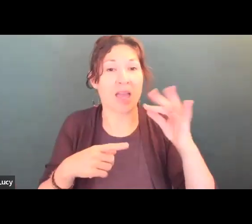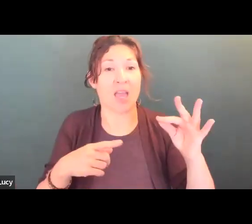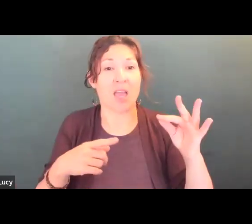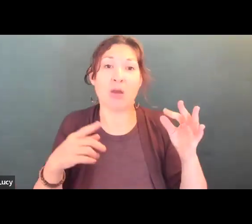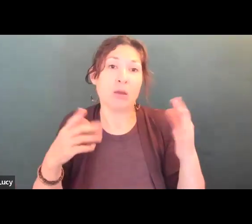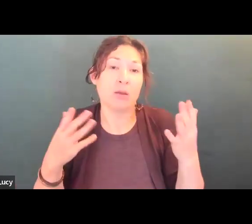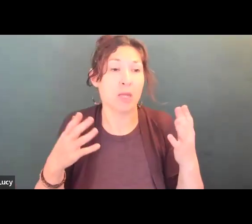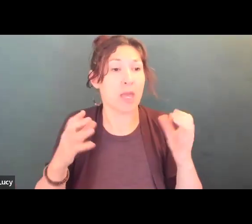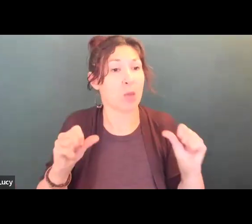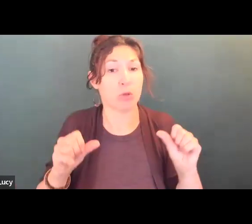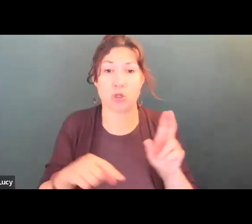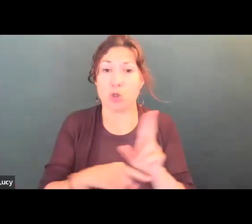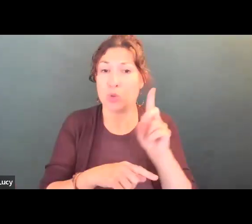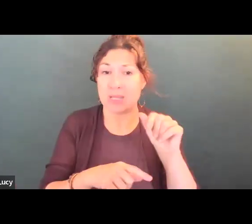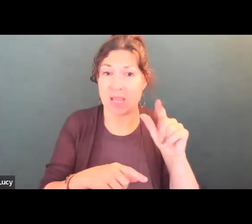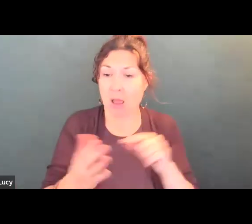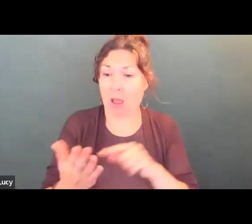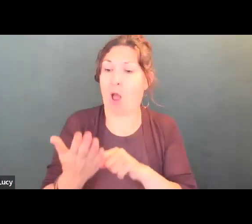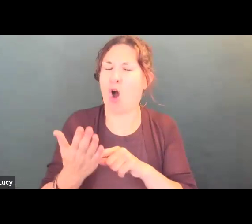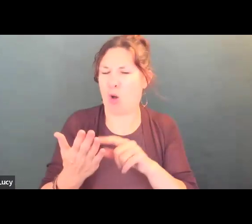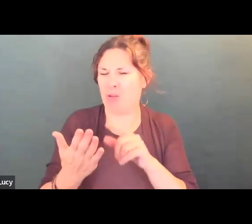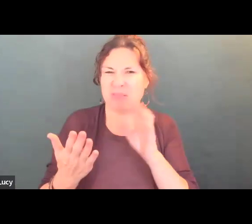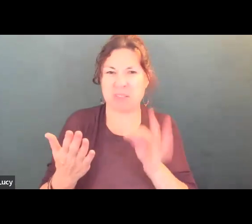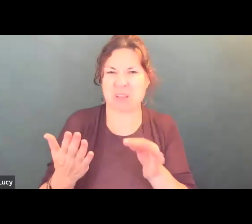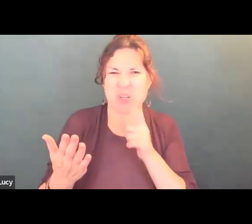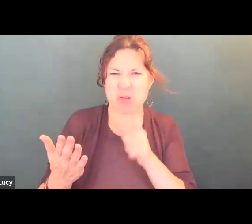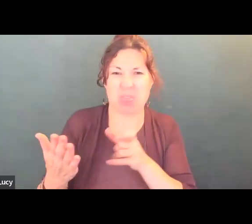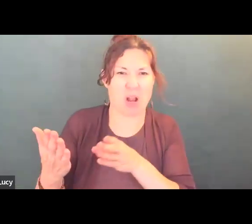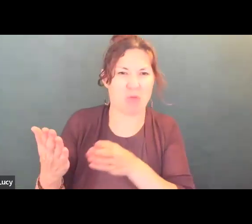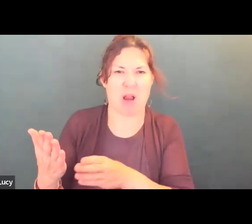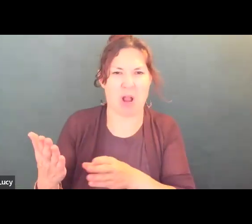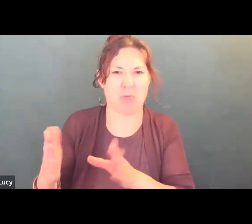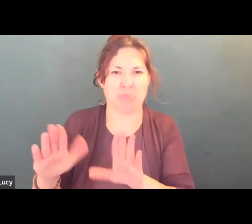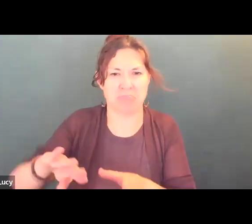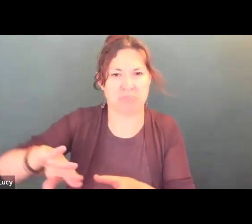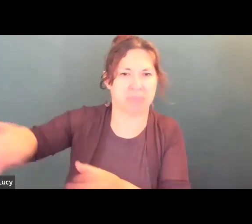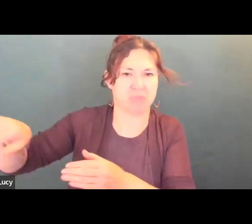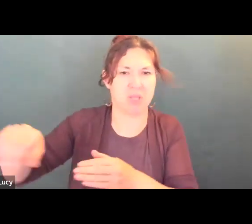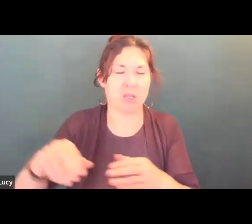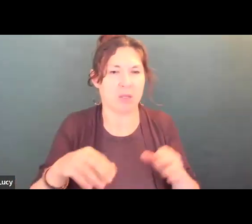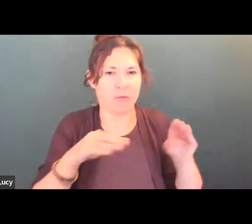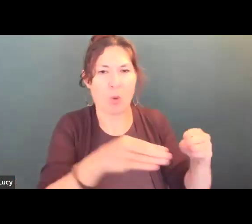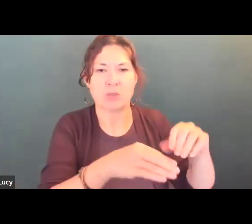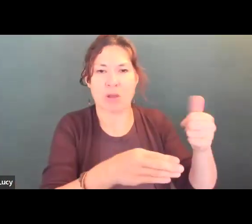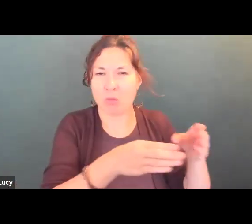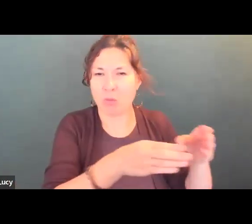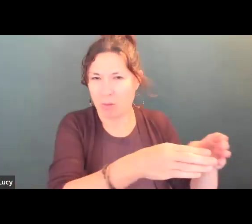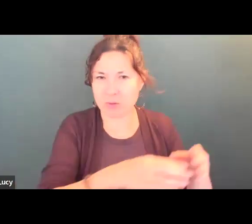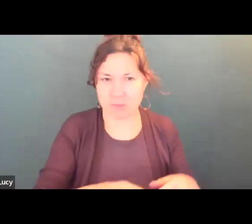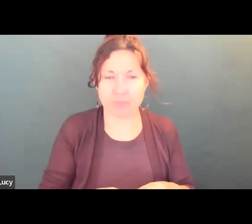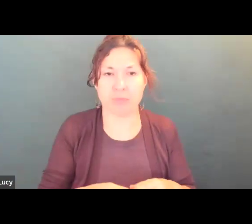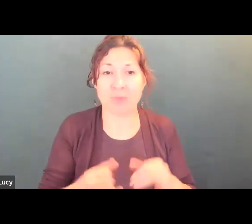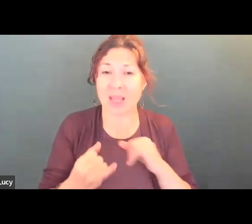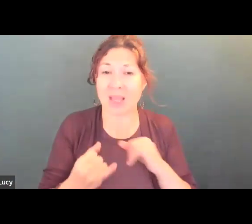faster and moving faster to do that. Yep. Hopefully. The last thing here, and then I'm good,